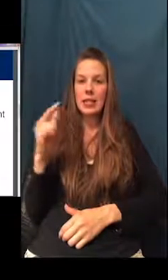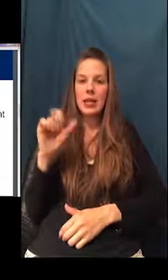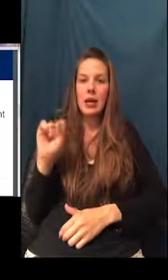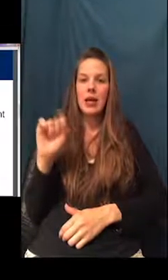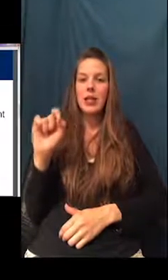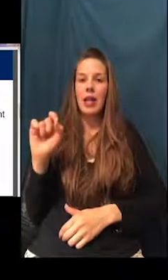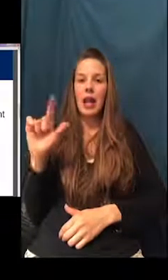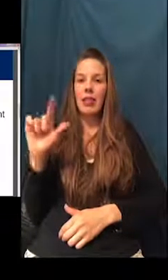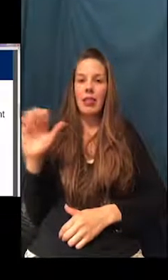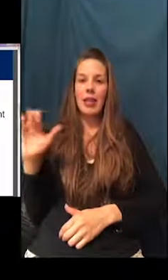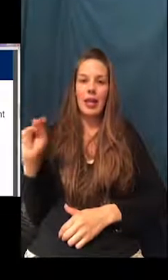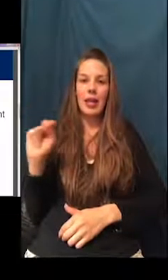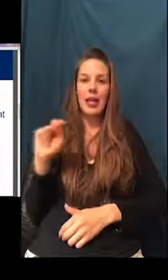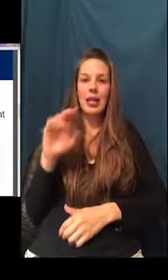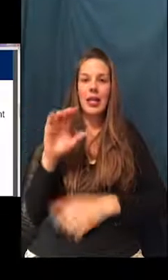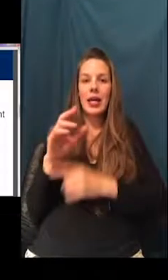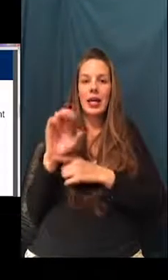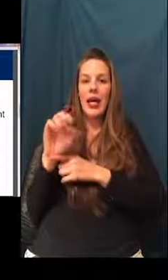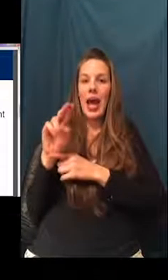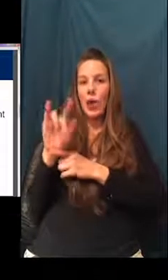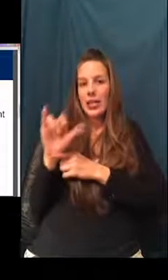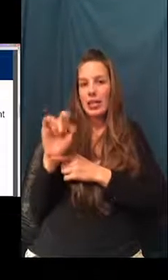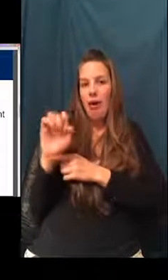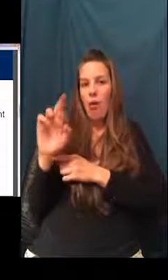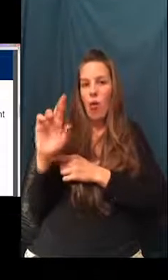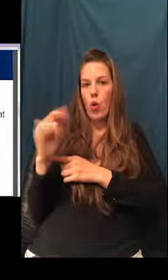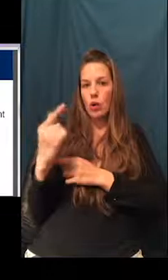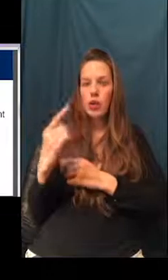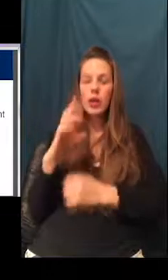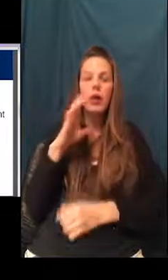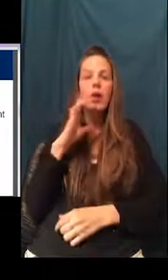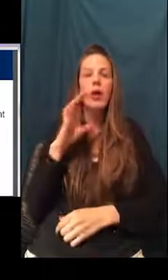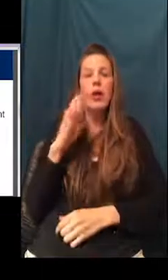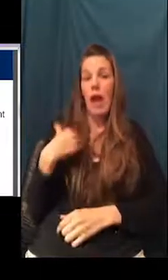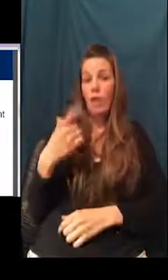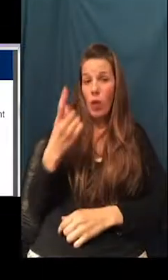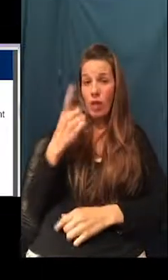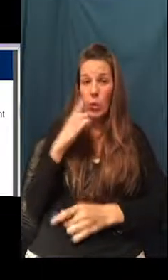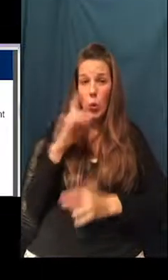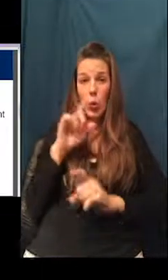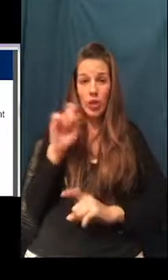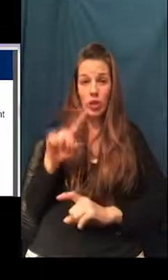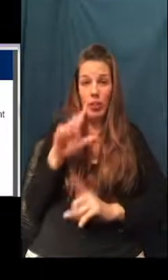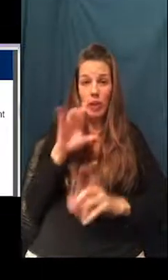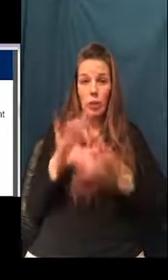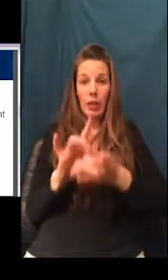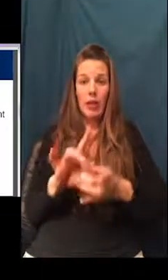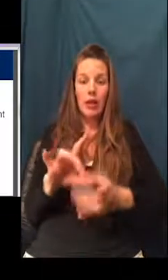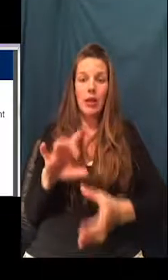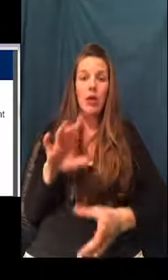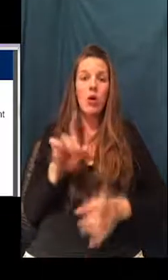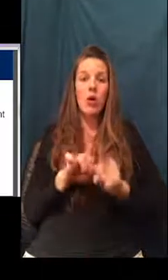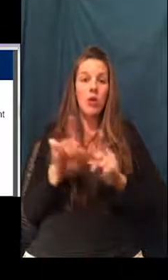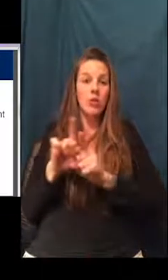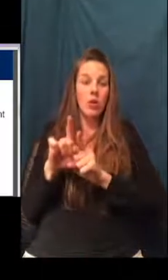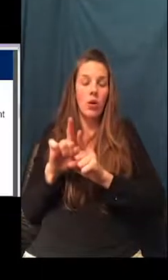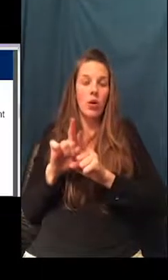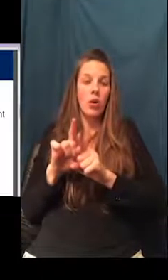lcph.meetings@linncounty.org. We do have one question that came in that I think is related to health